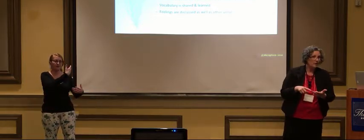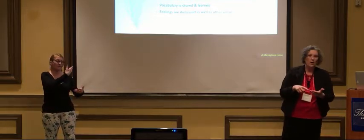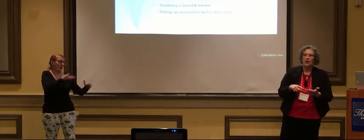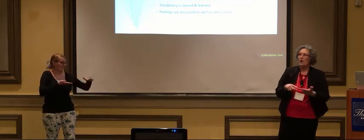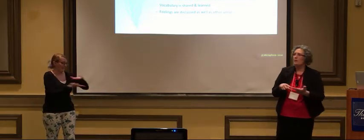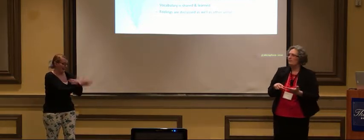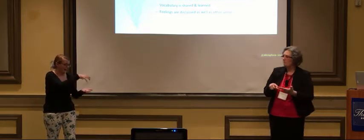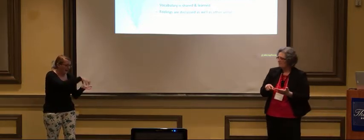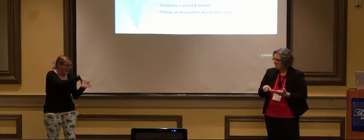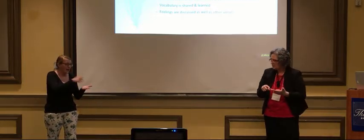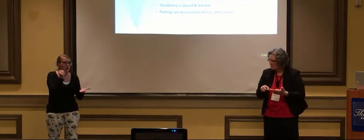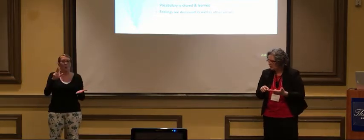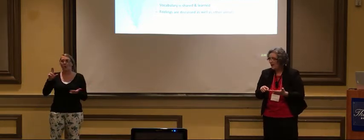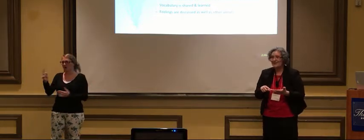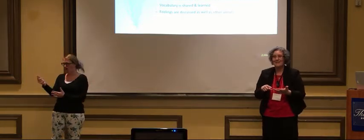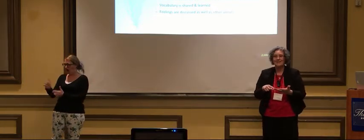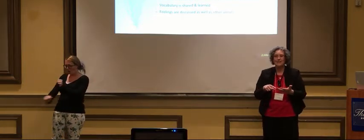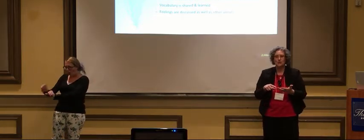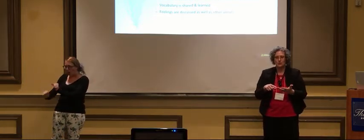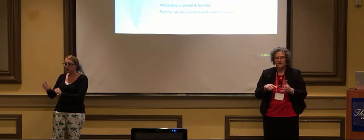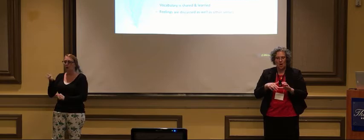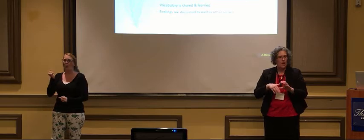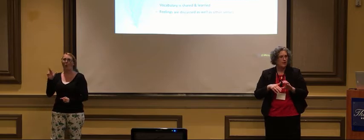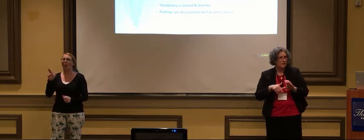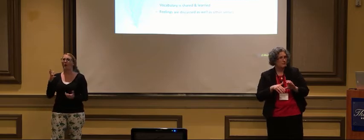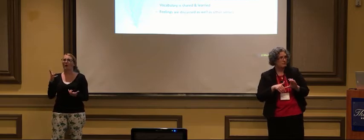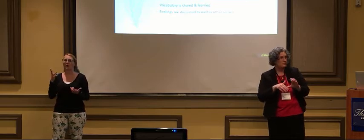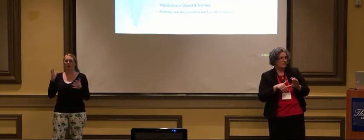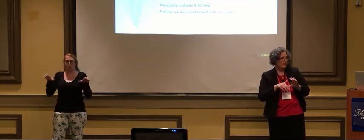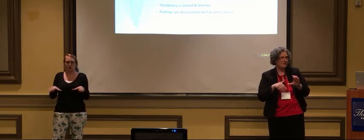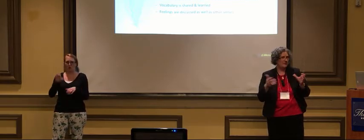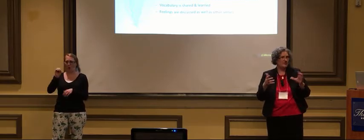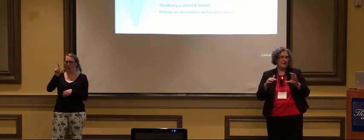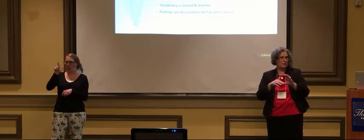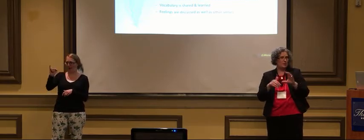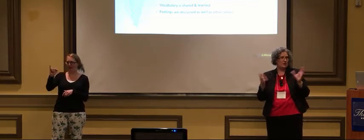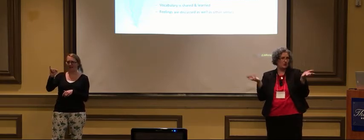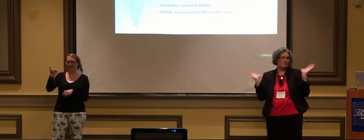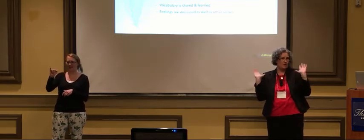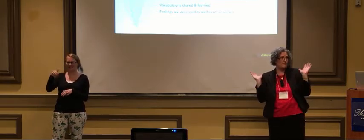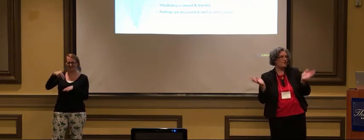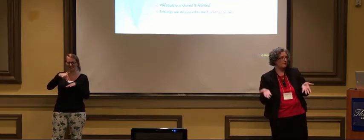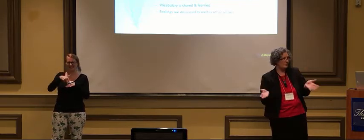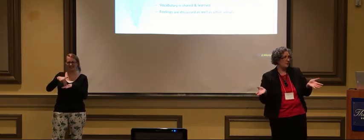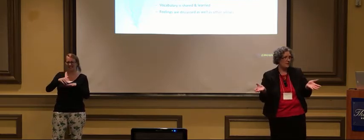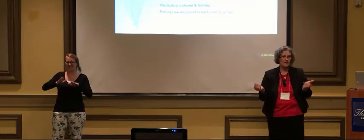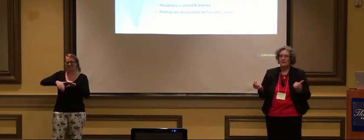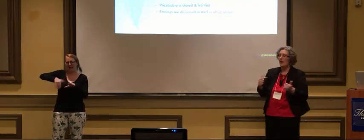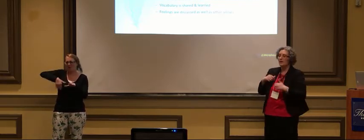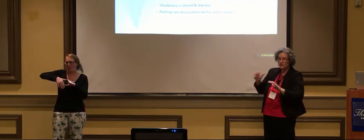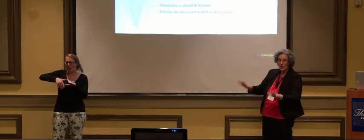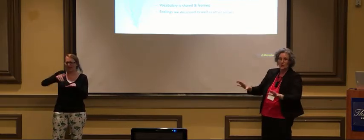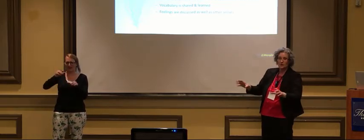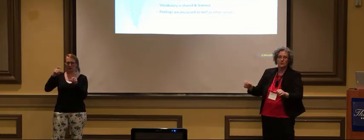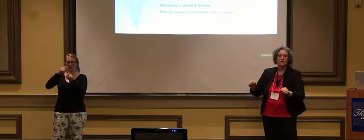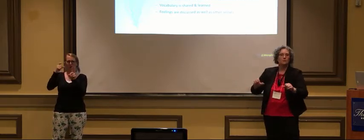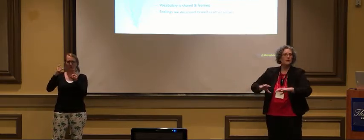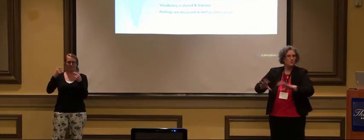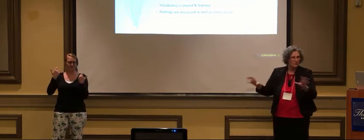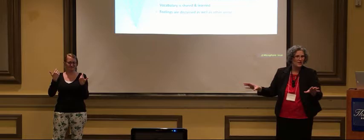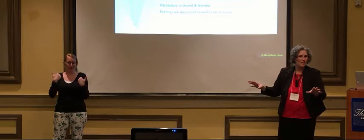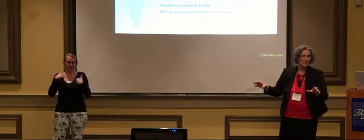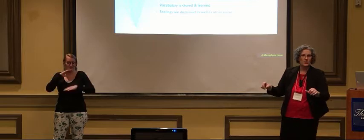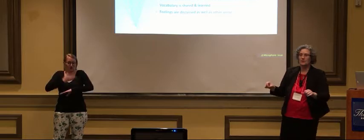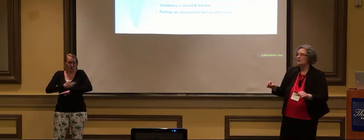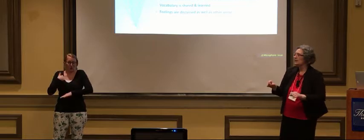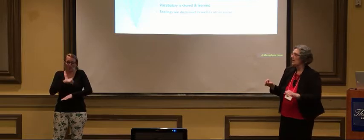dog, to I can do an ollie. That is a skateboarding term I'm unfamiliar with. I have a daughter, we